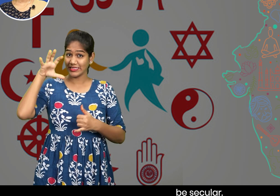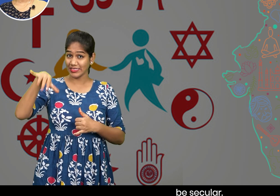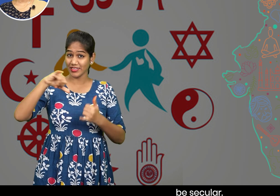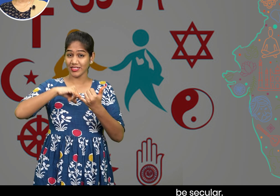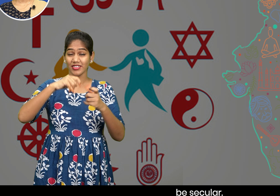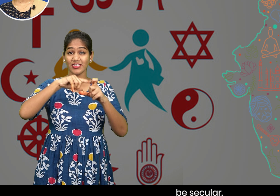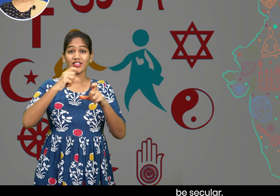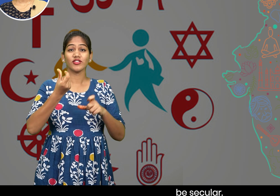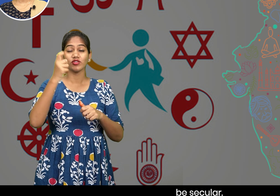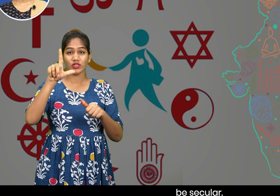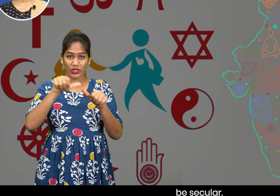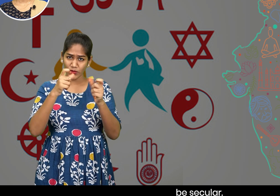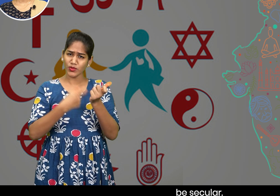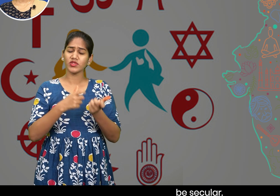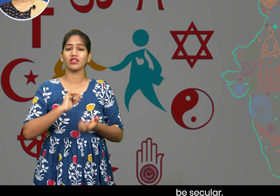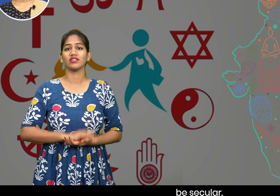secular.